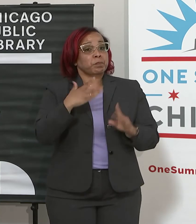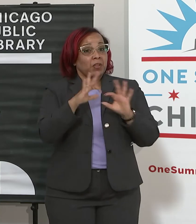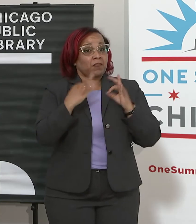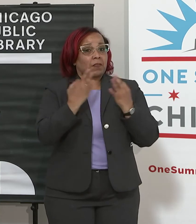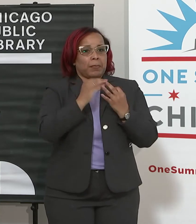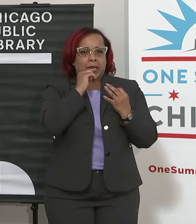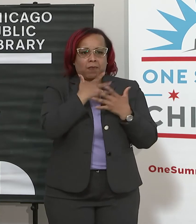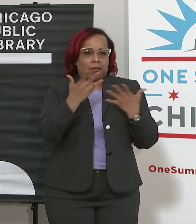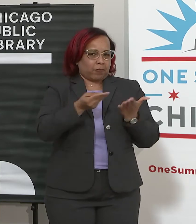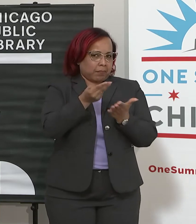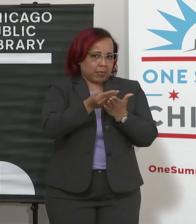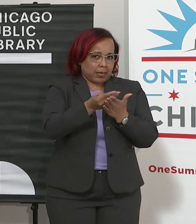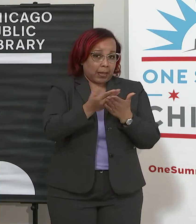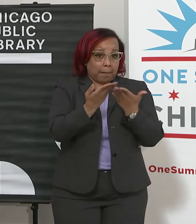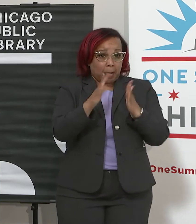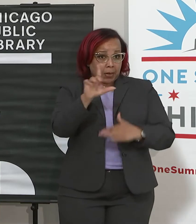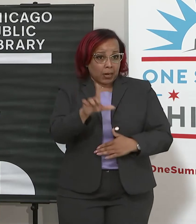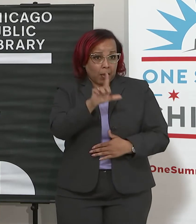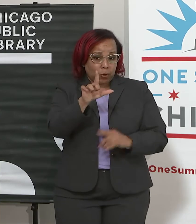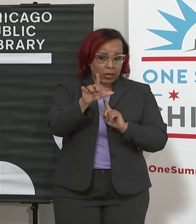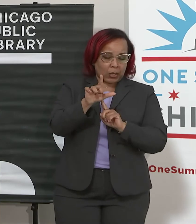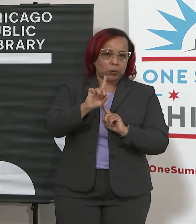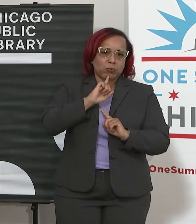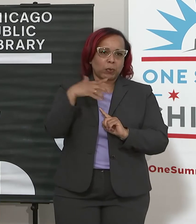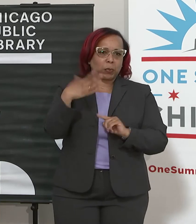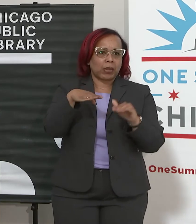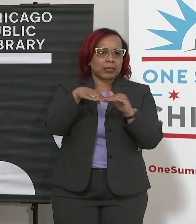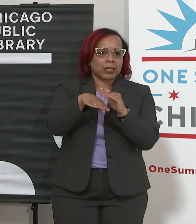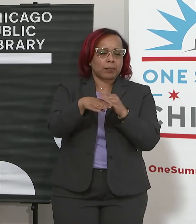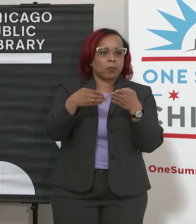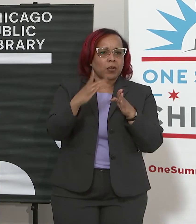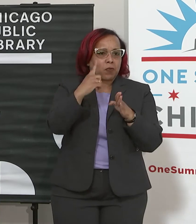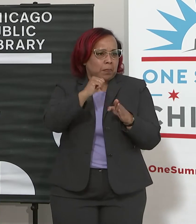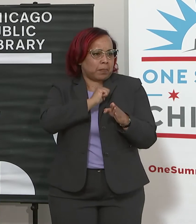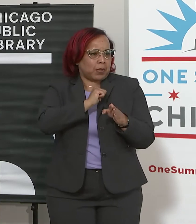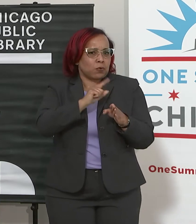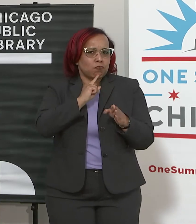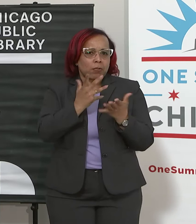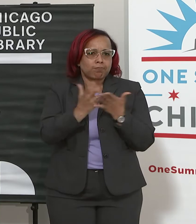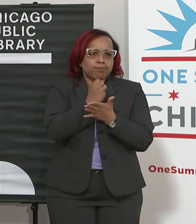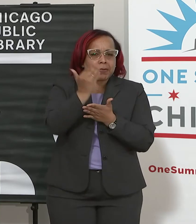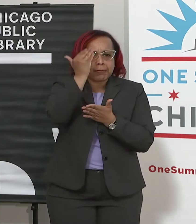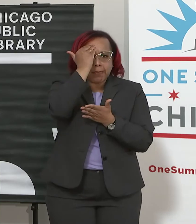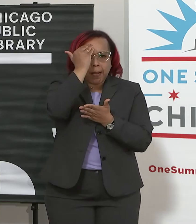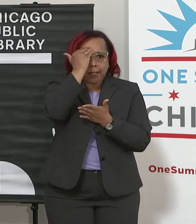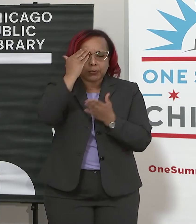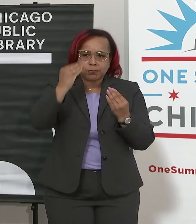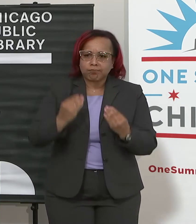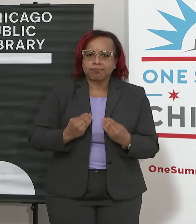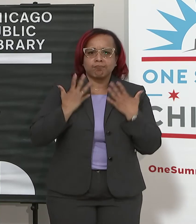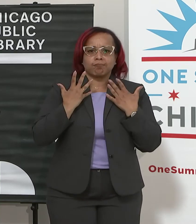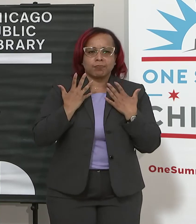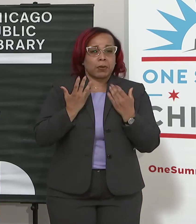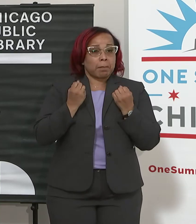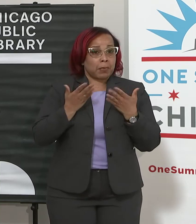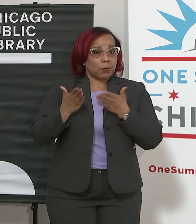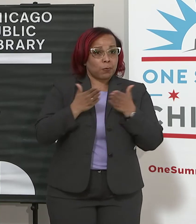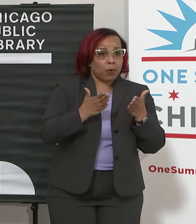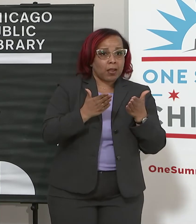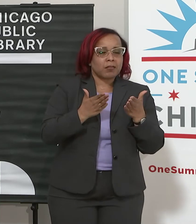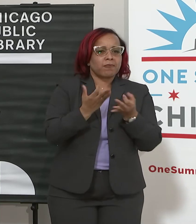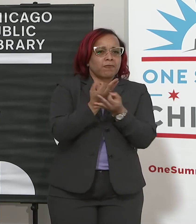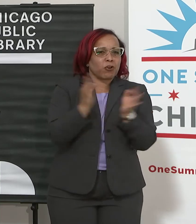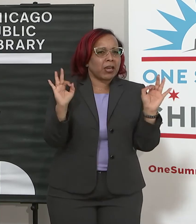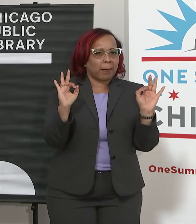didn't have a lot of money, public libraries were an accessible gateway for me to gain knowledge, inspiration, and in many ways,